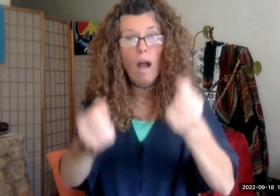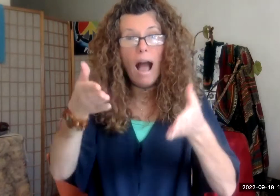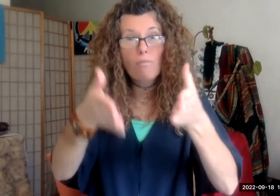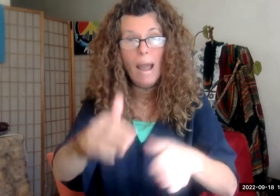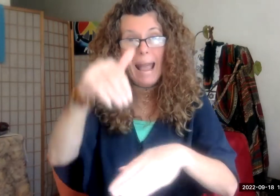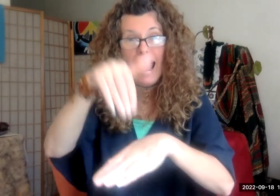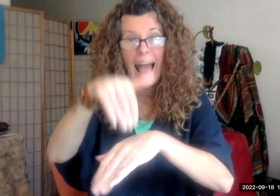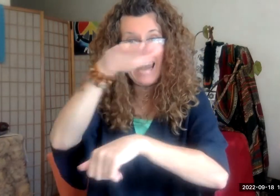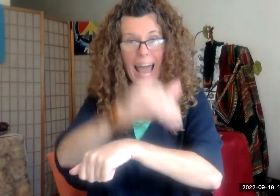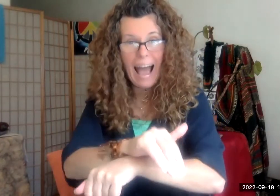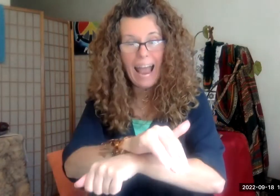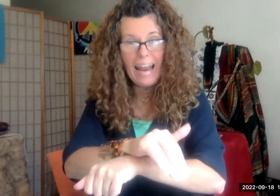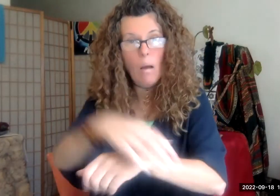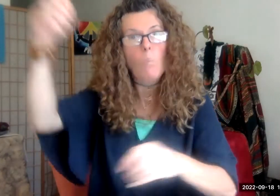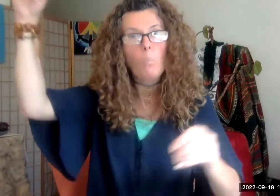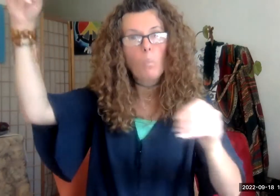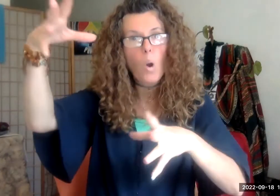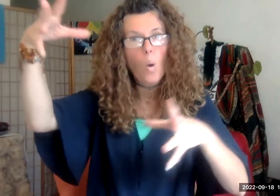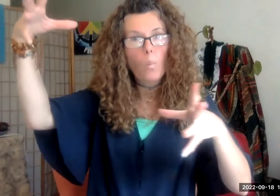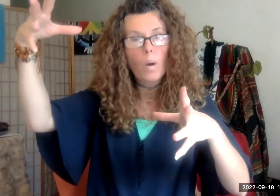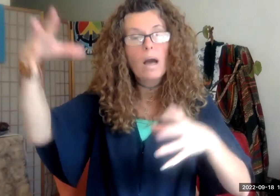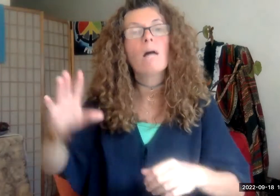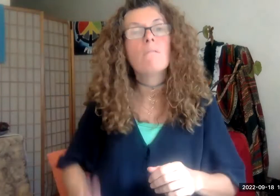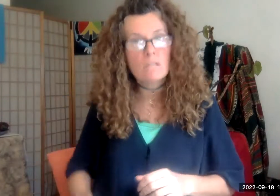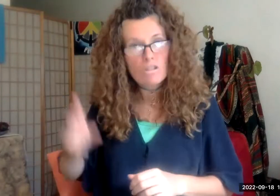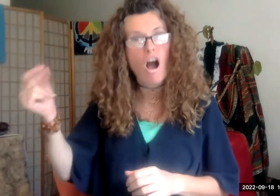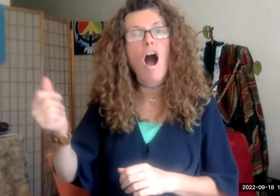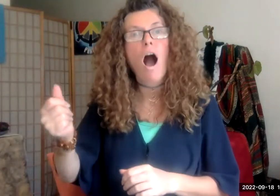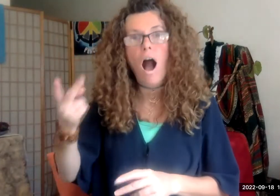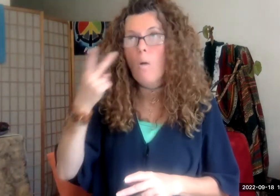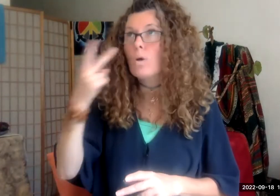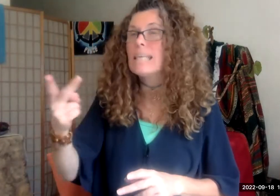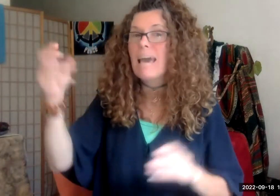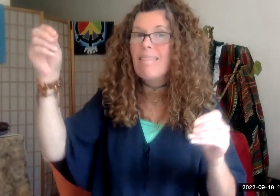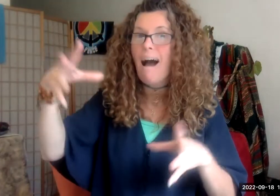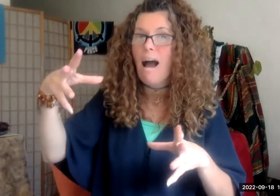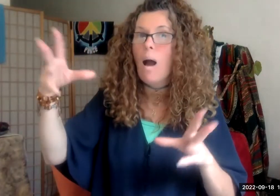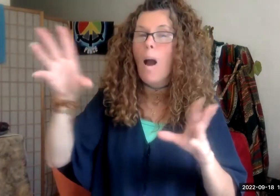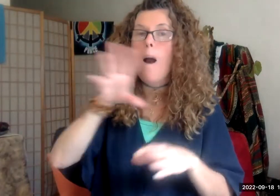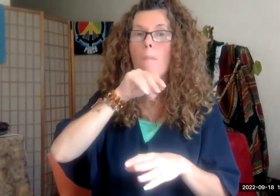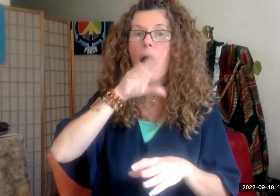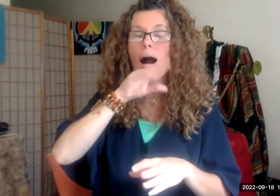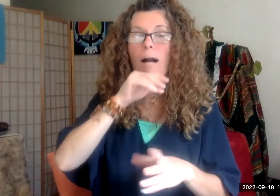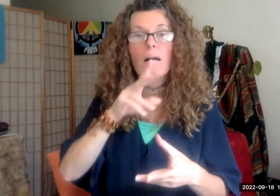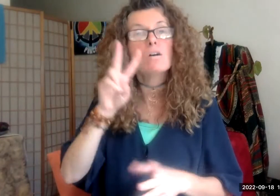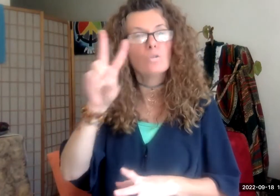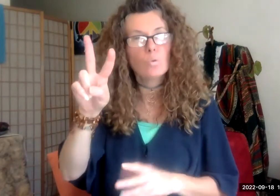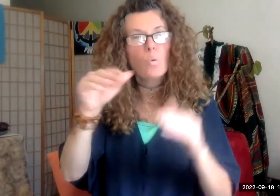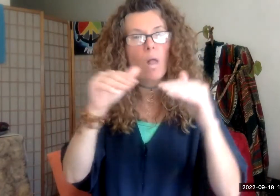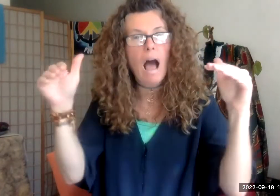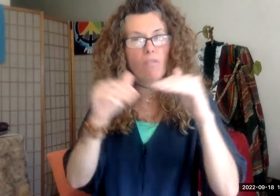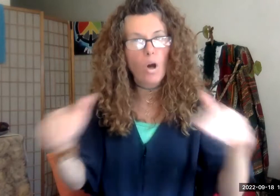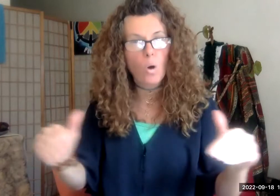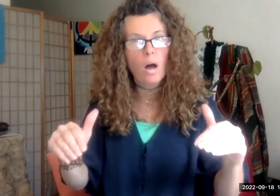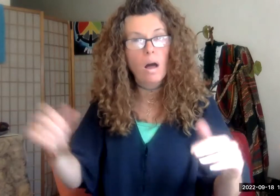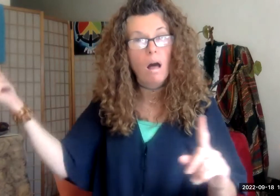get the lights coming on. And then if you have a dog, often the dog is going to see the lights and they're going to start barking. So you have a 2-layered alert